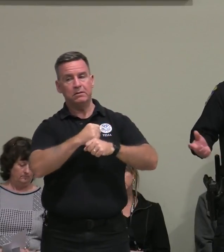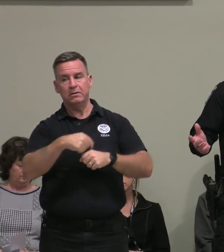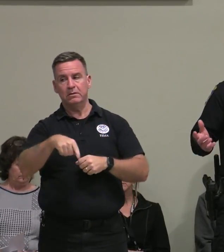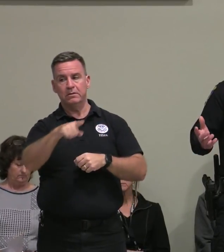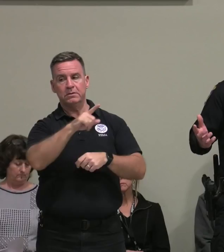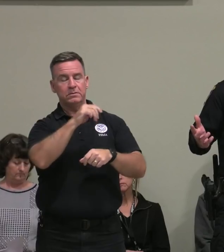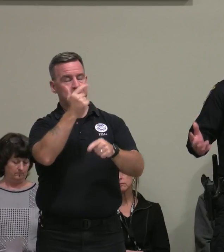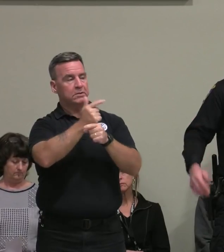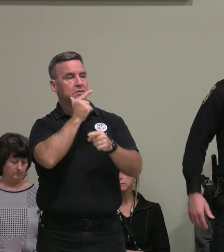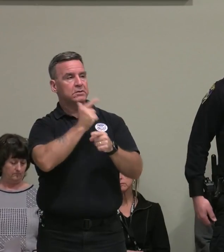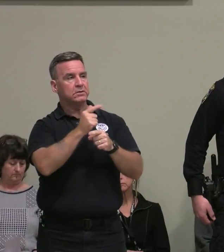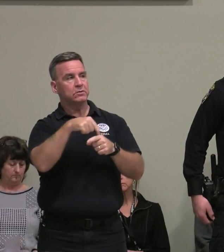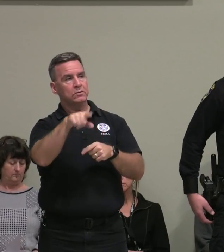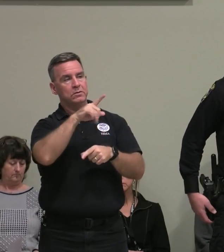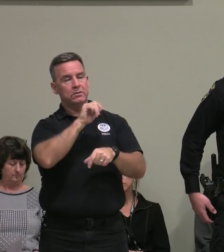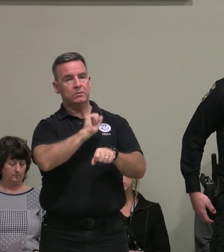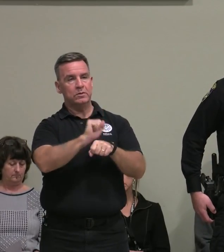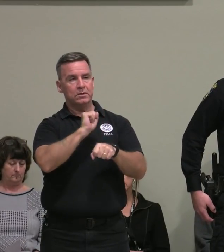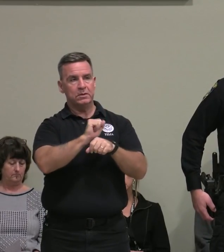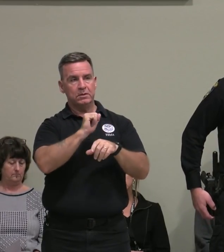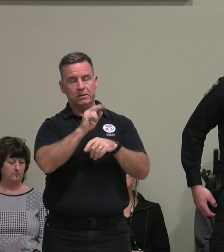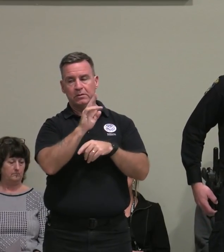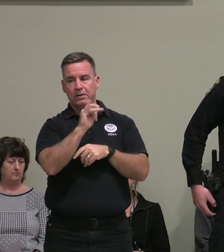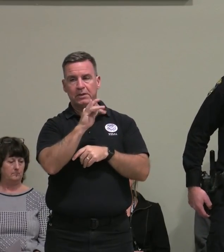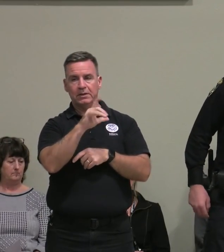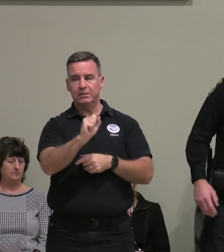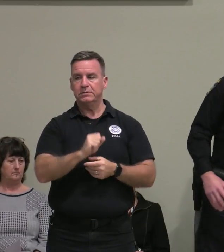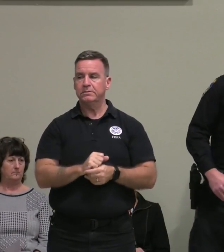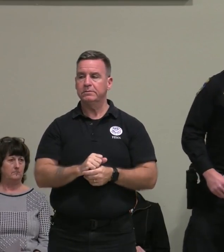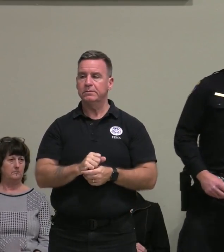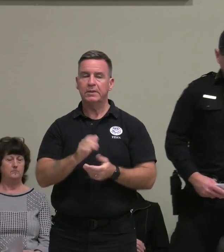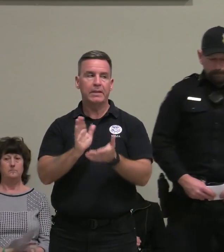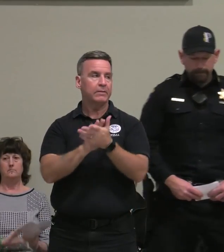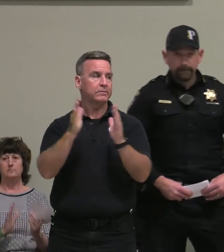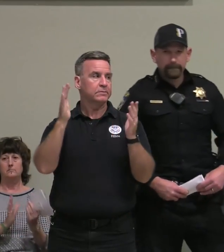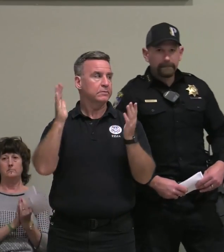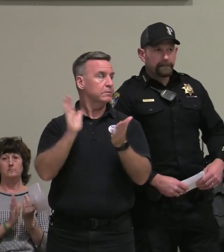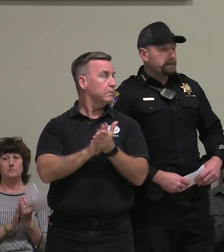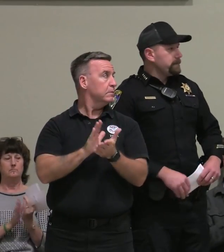brothers and sisters that are our utility workers. So that's all I have.